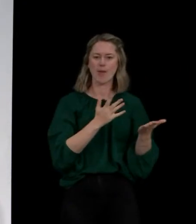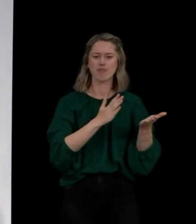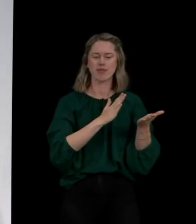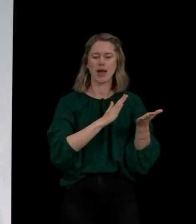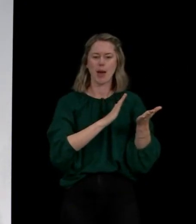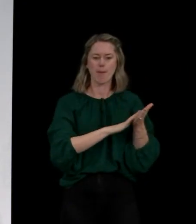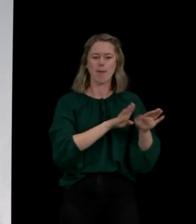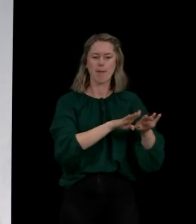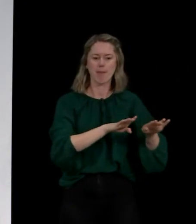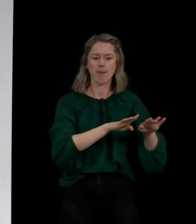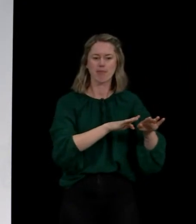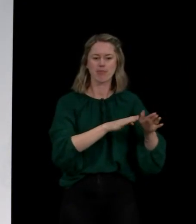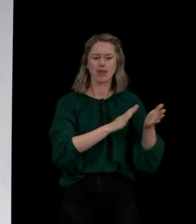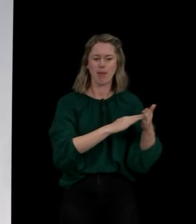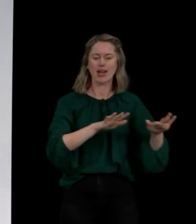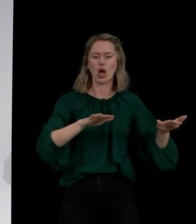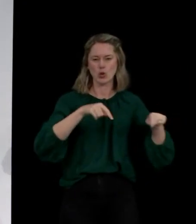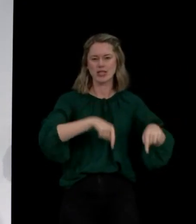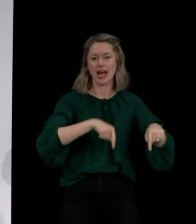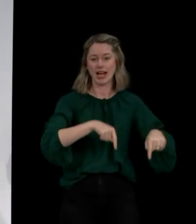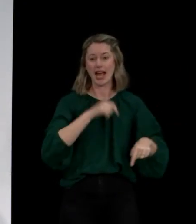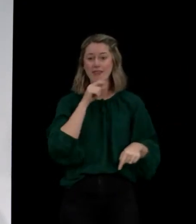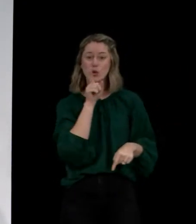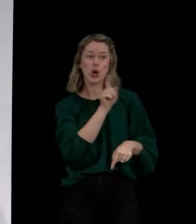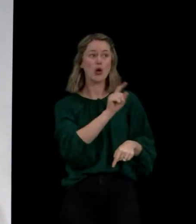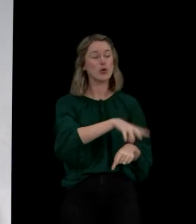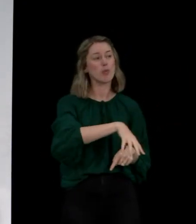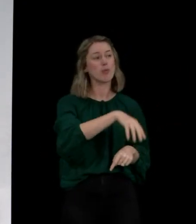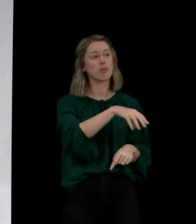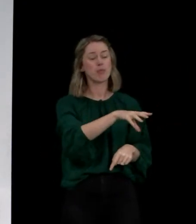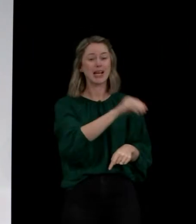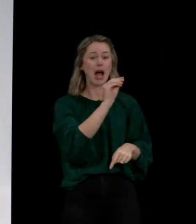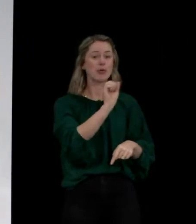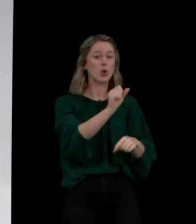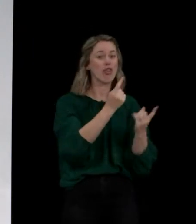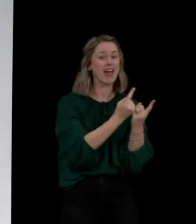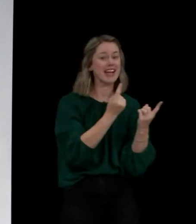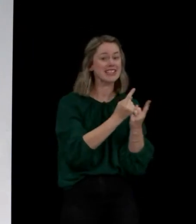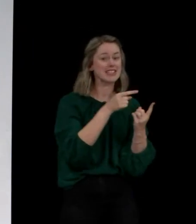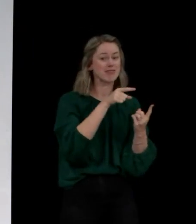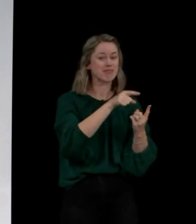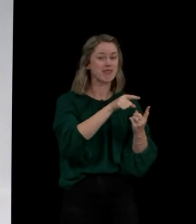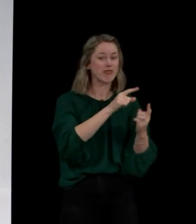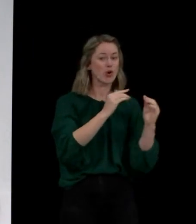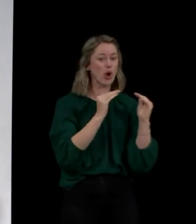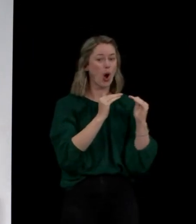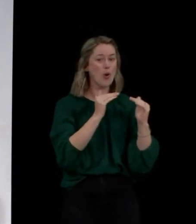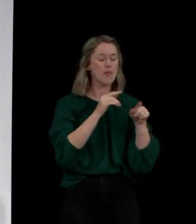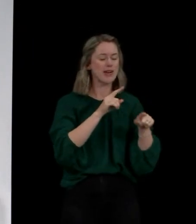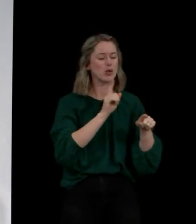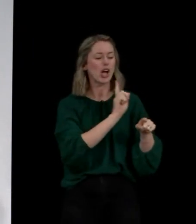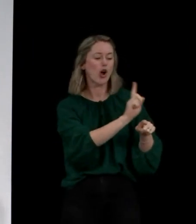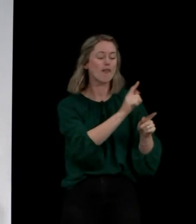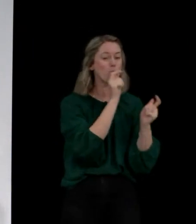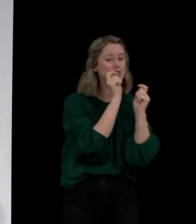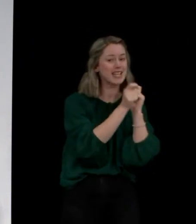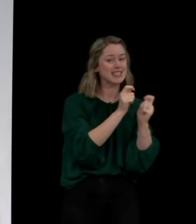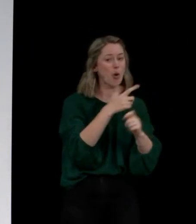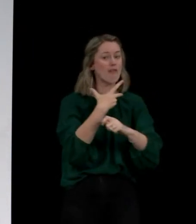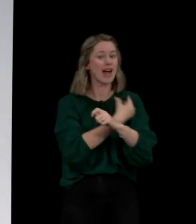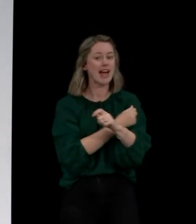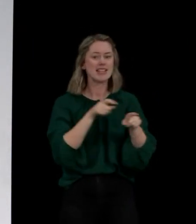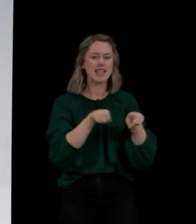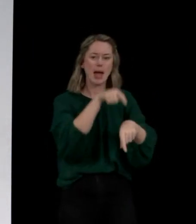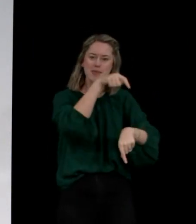Manukau today. So if you're popping down for some click and collect, you can also be both tested and vaccinated at the